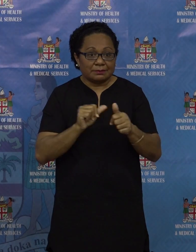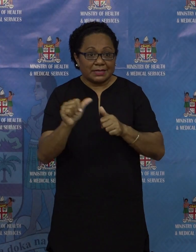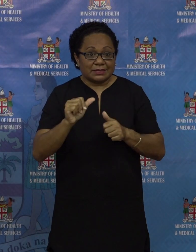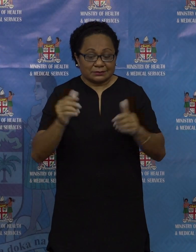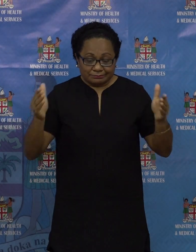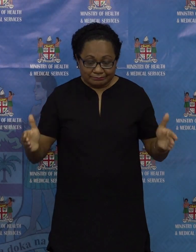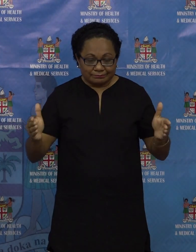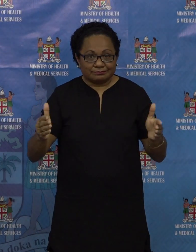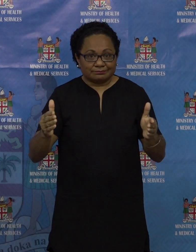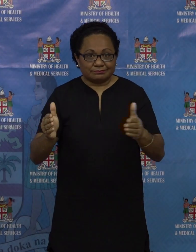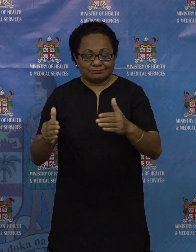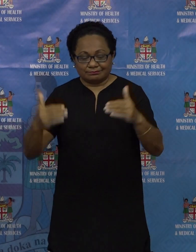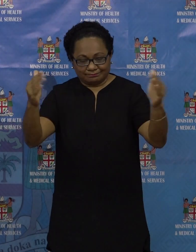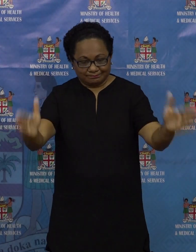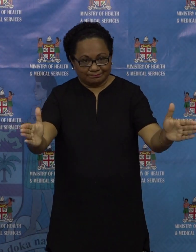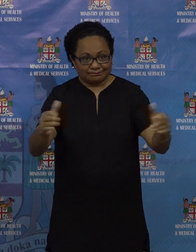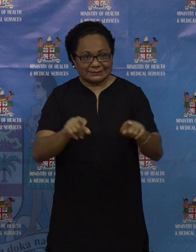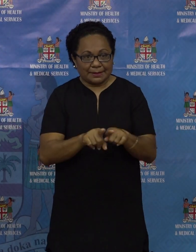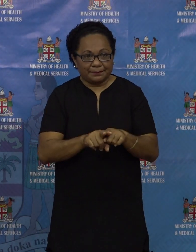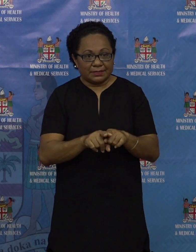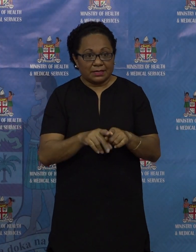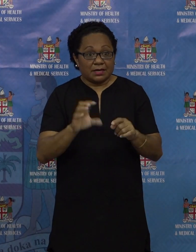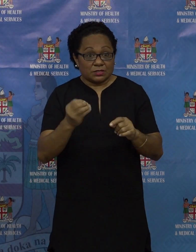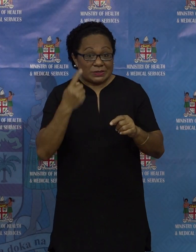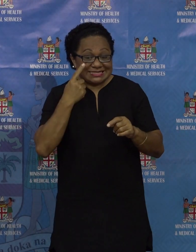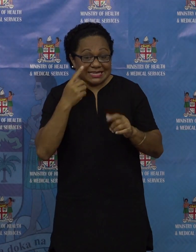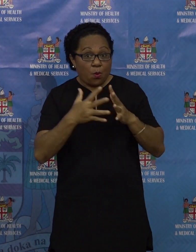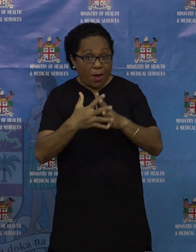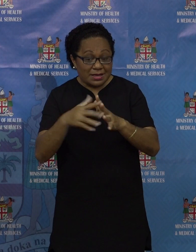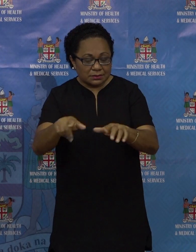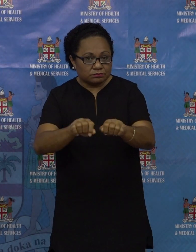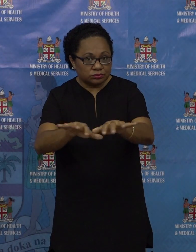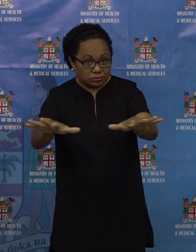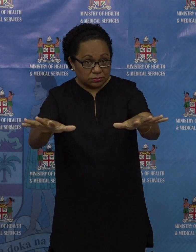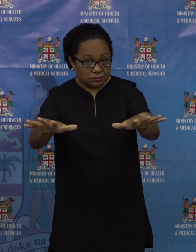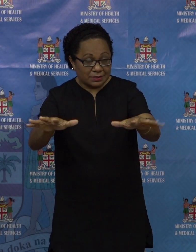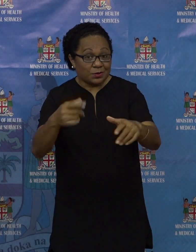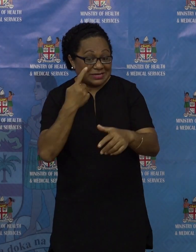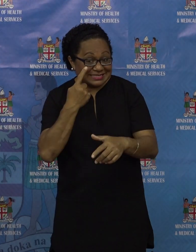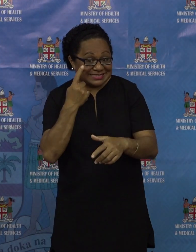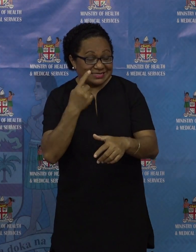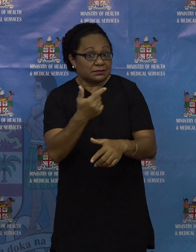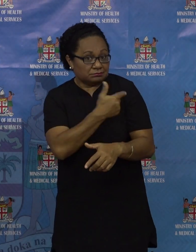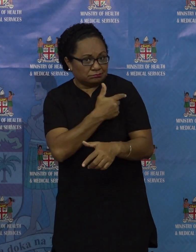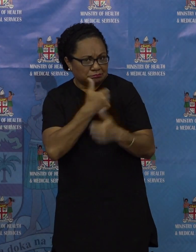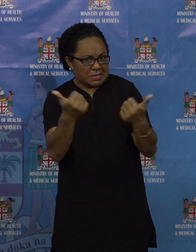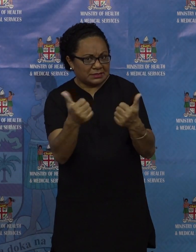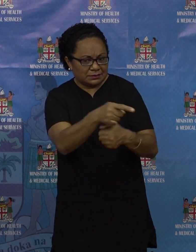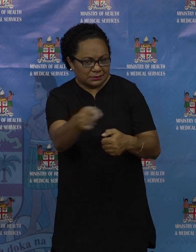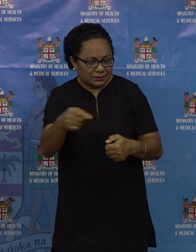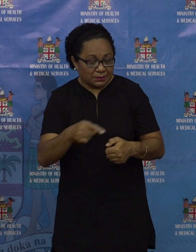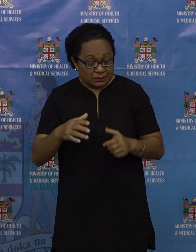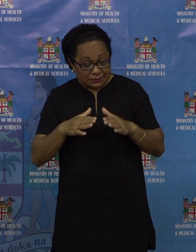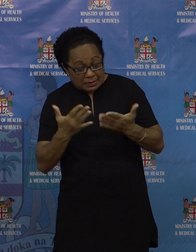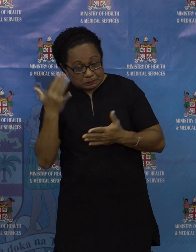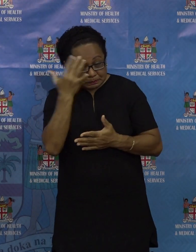With the rise of cases in the West, as well as increasing vaccination coverage, we are now reviewing the purpose and the utility of the containment zone